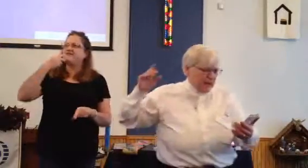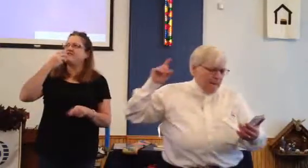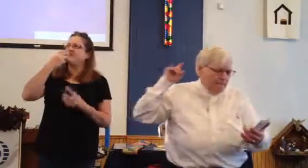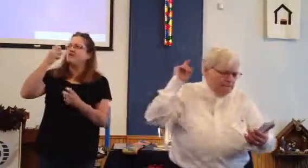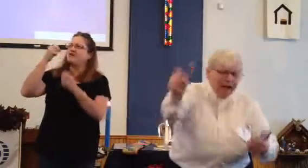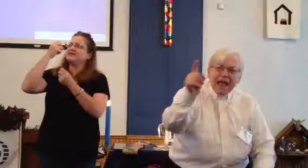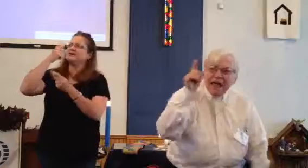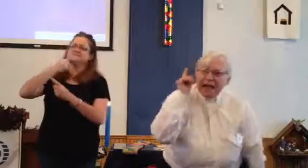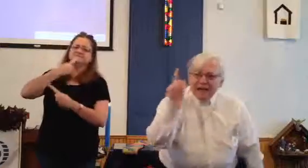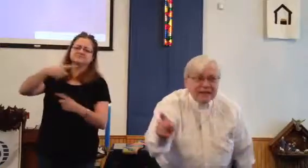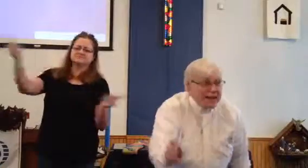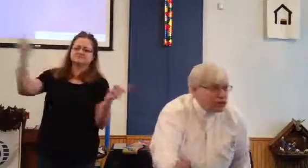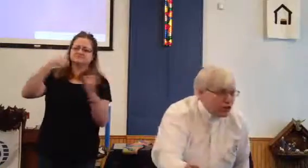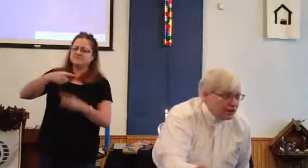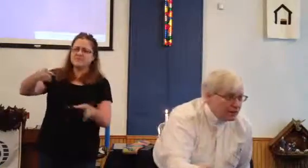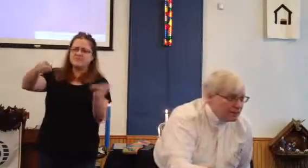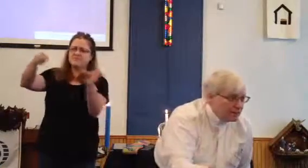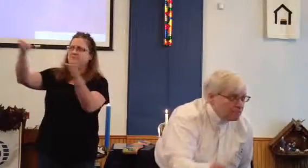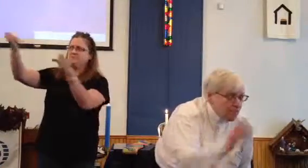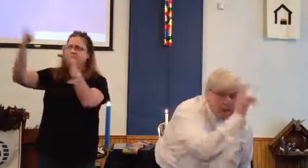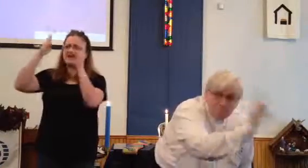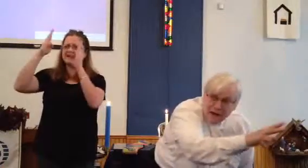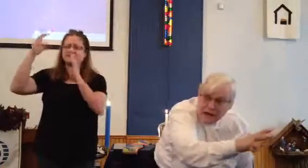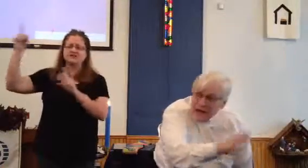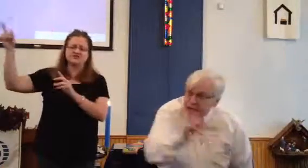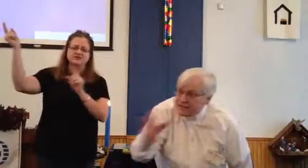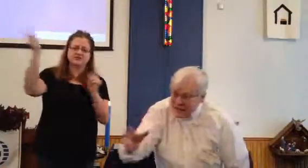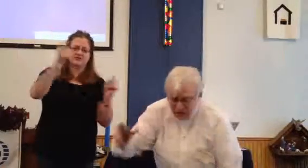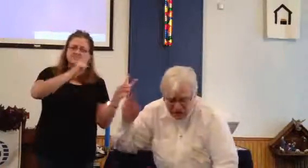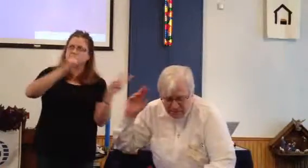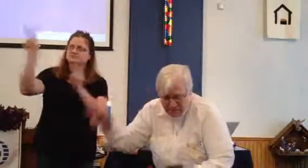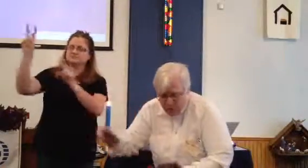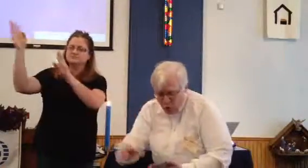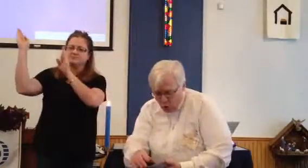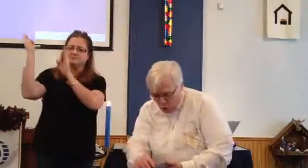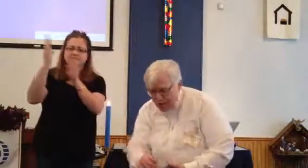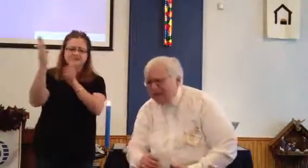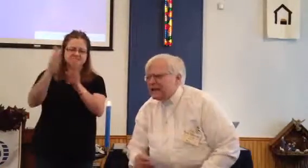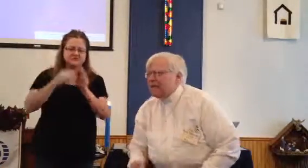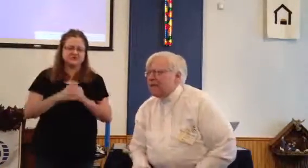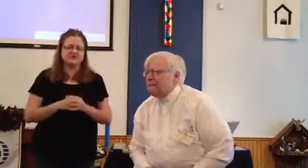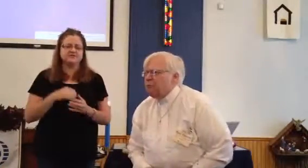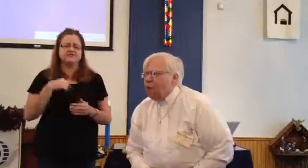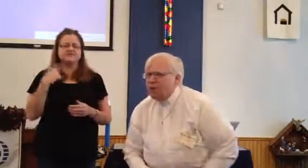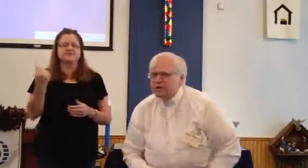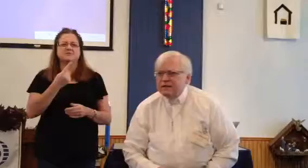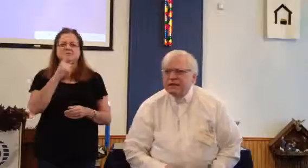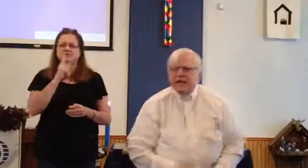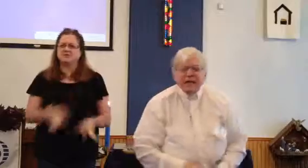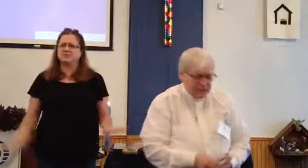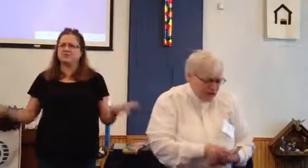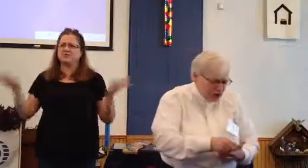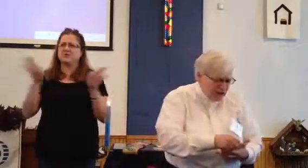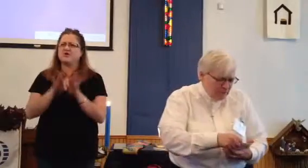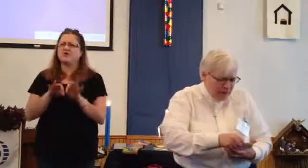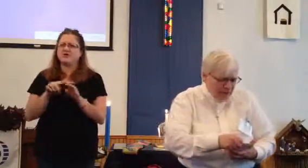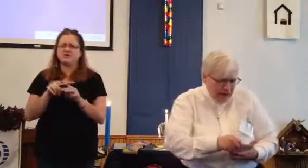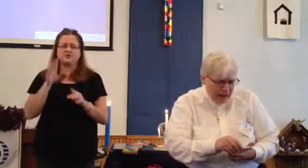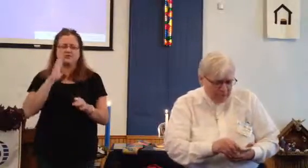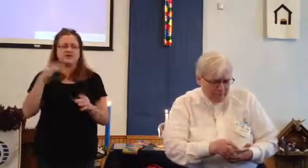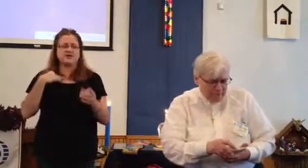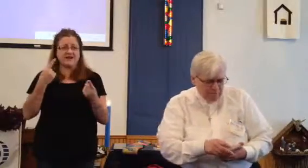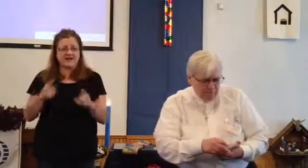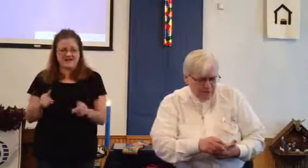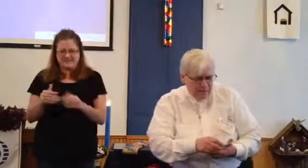he's saying, pay attention. Pay attention. Something really important is just about